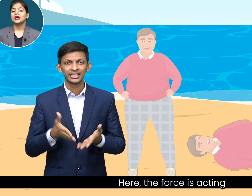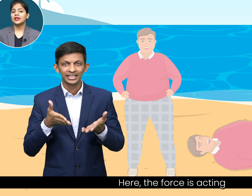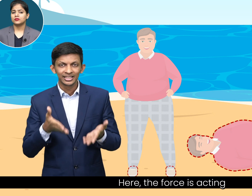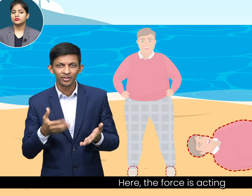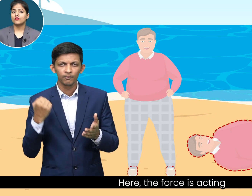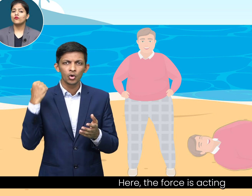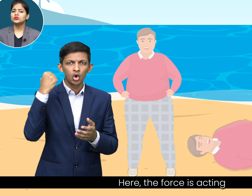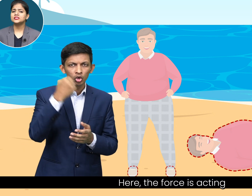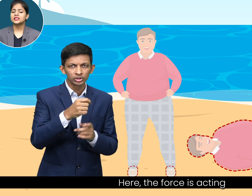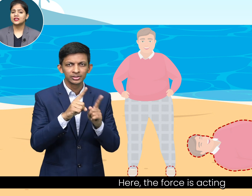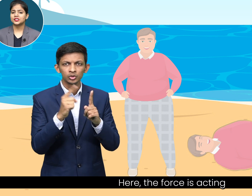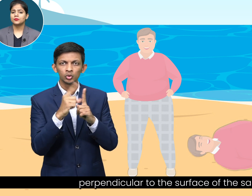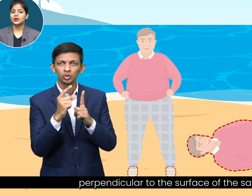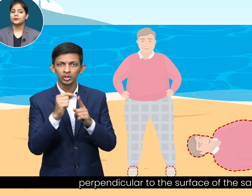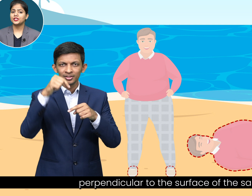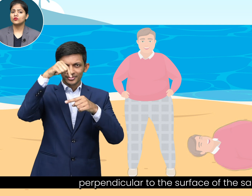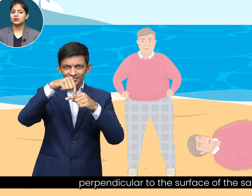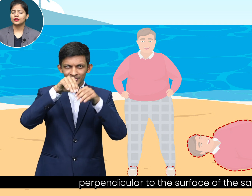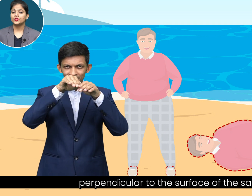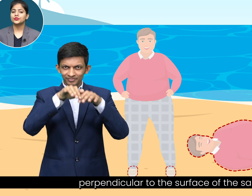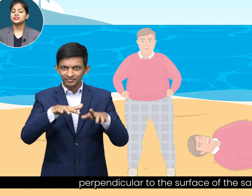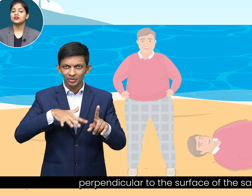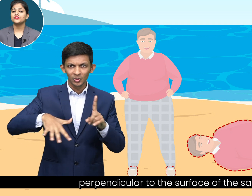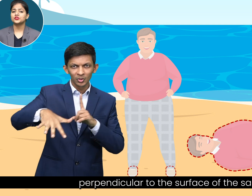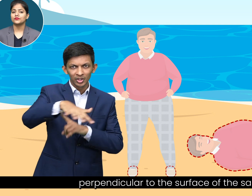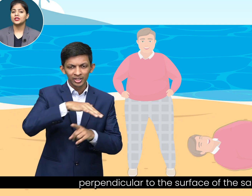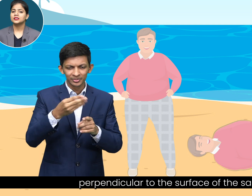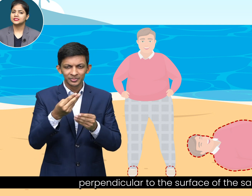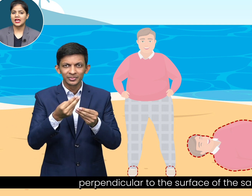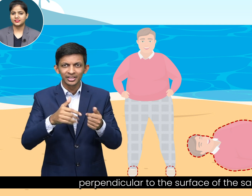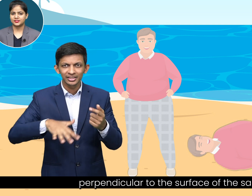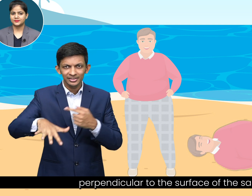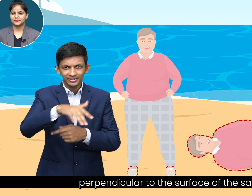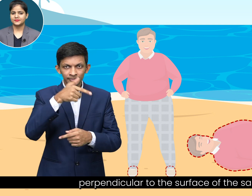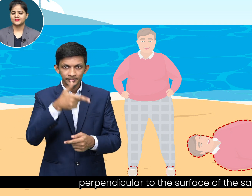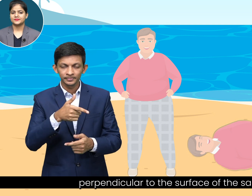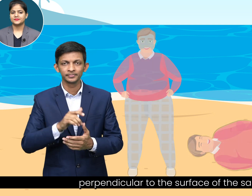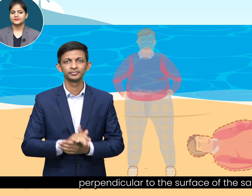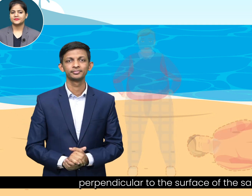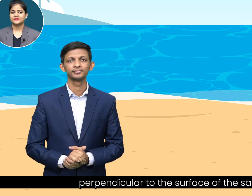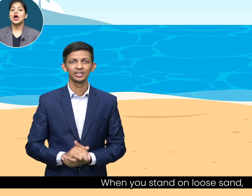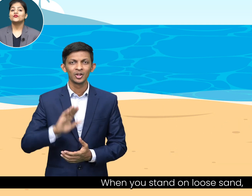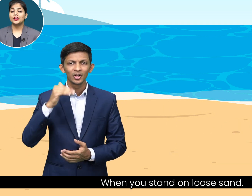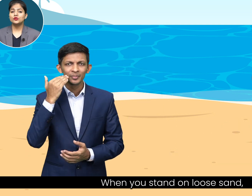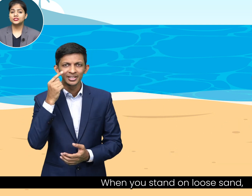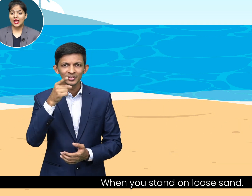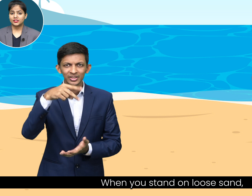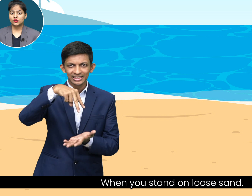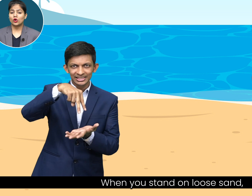Here, the force is acting perpendicular to the surface of the sand. When you stand on